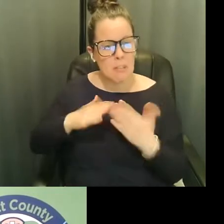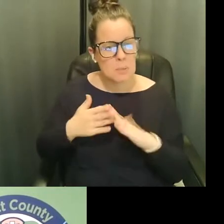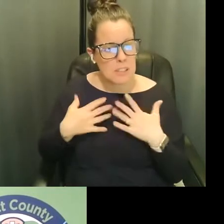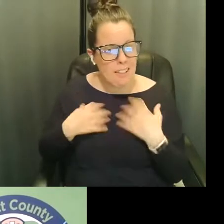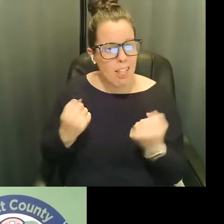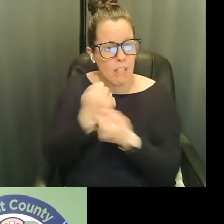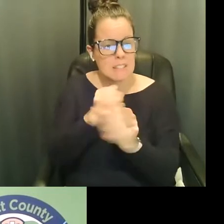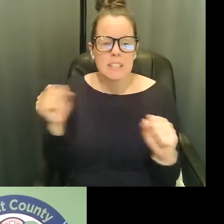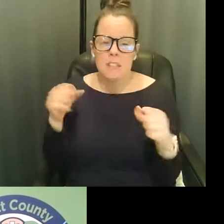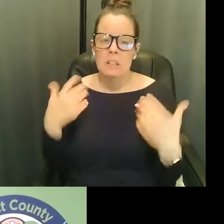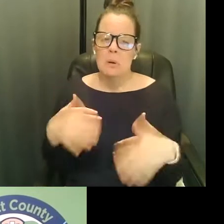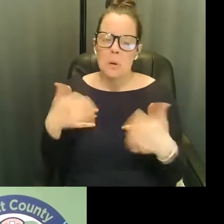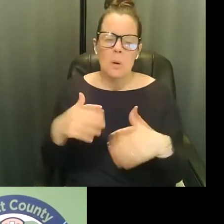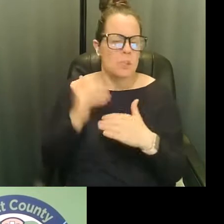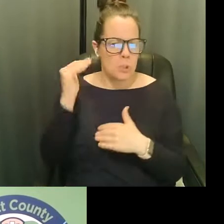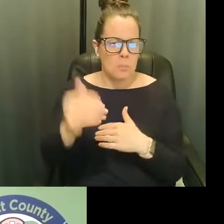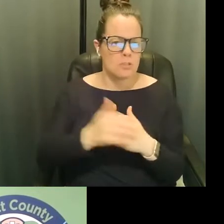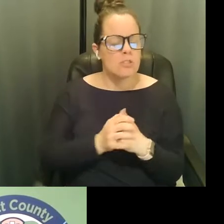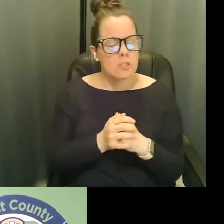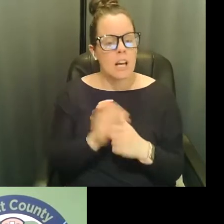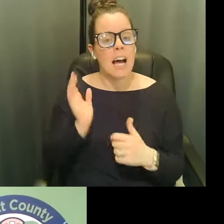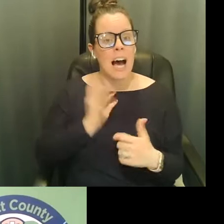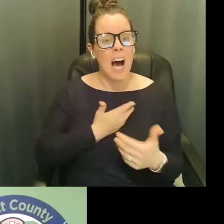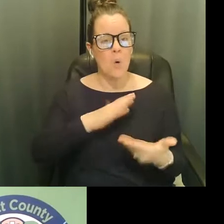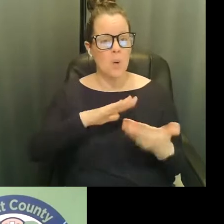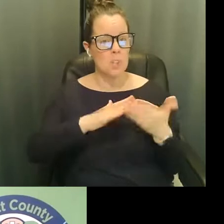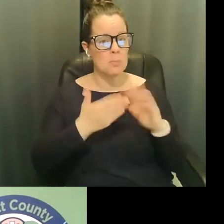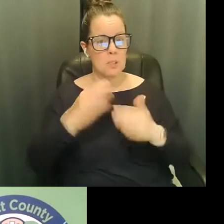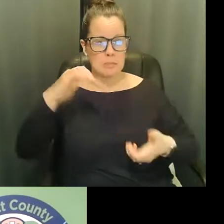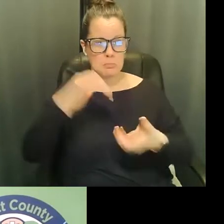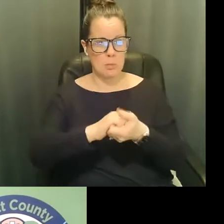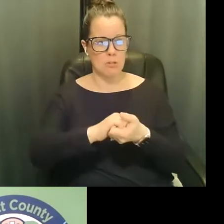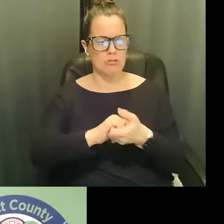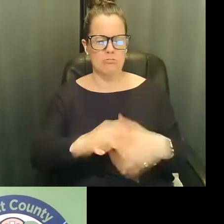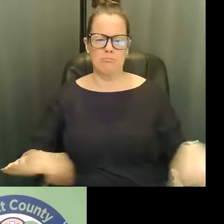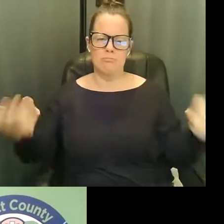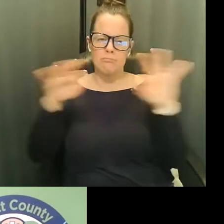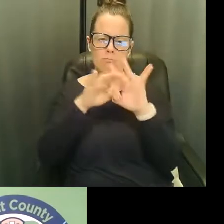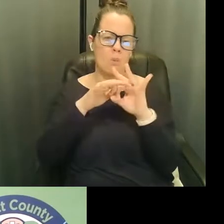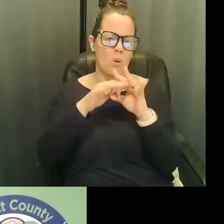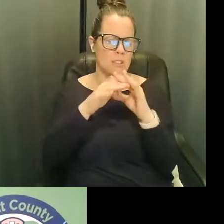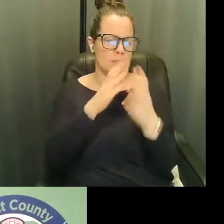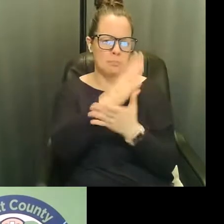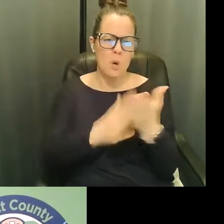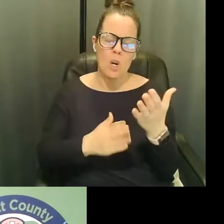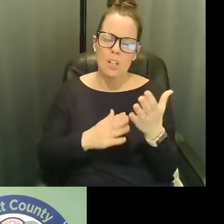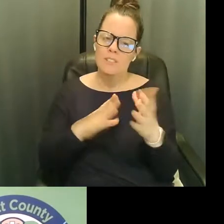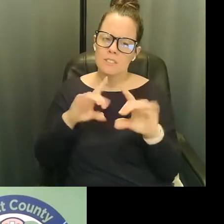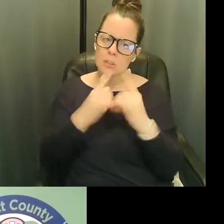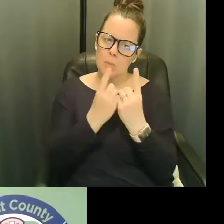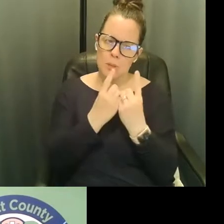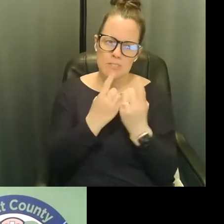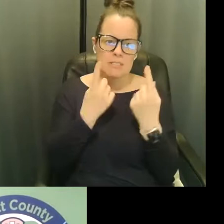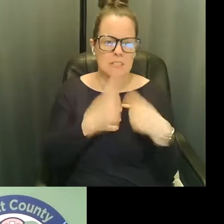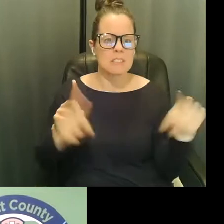safety immeasurably. Our community partners have also been a critical element in the department's success. The work of public health